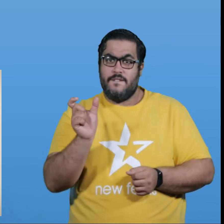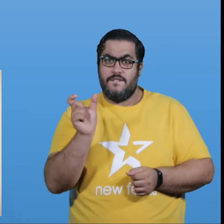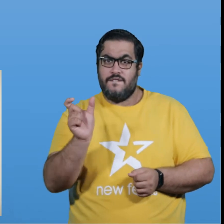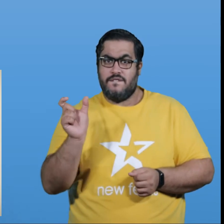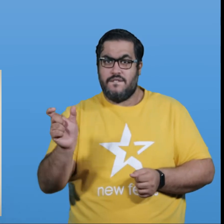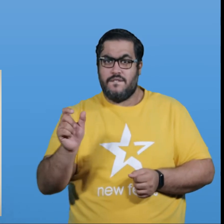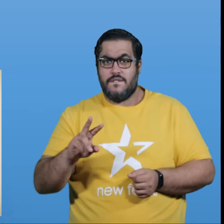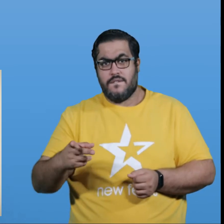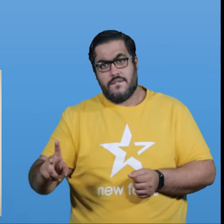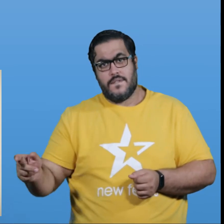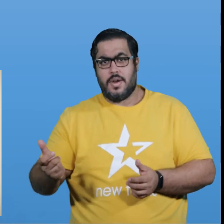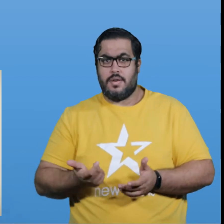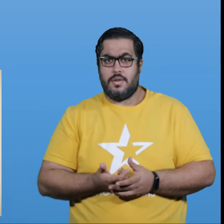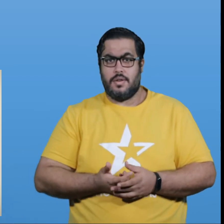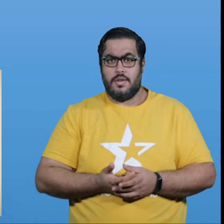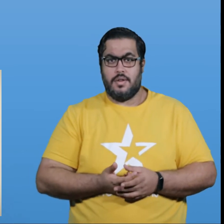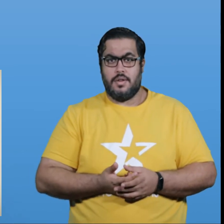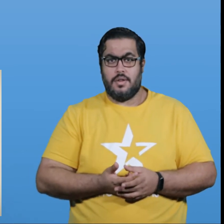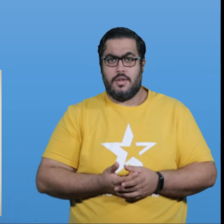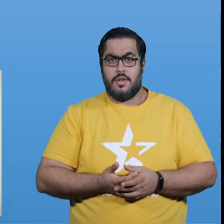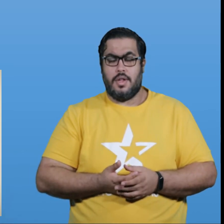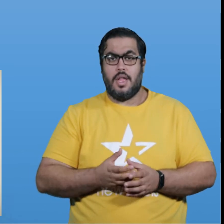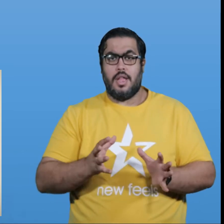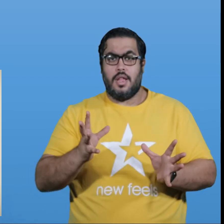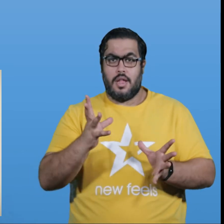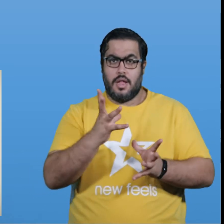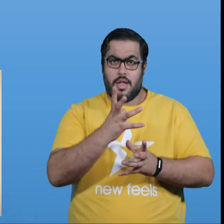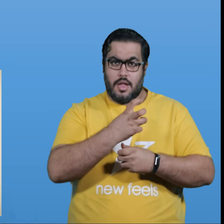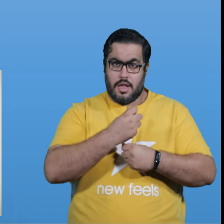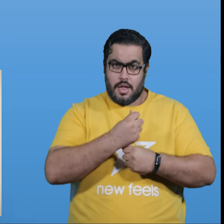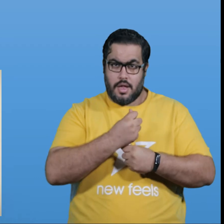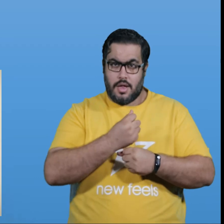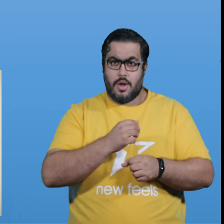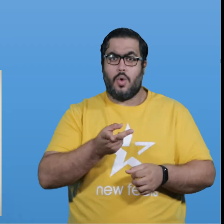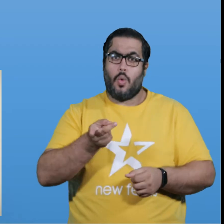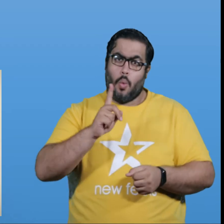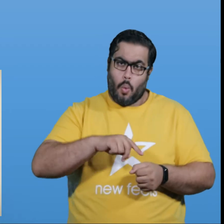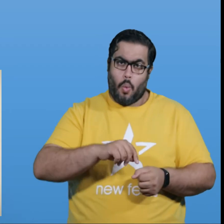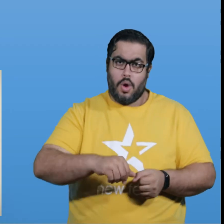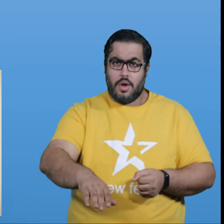your previous information, I think you can figure out the answer very quickly.